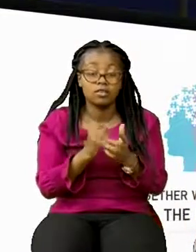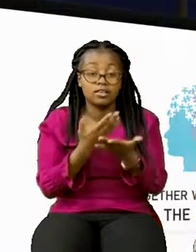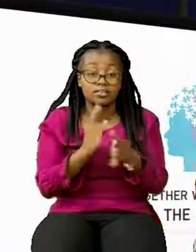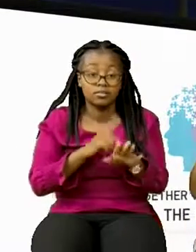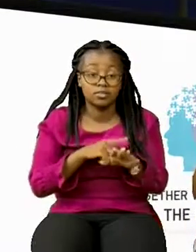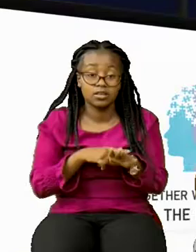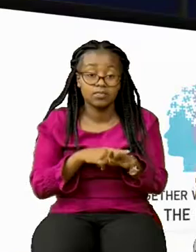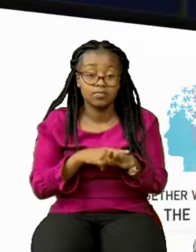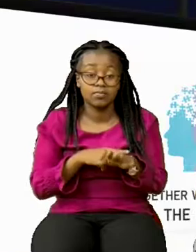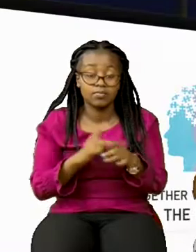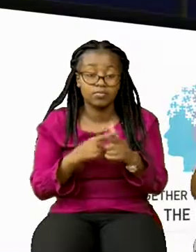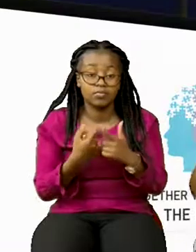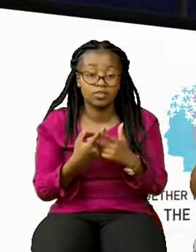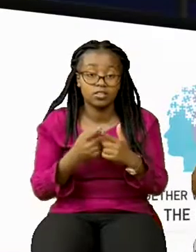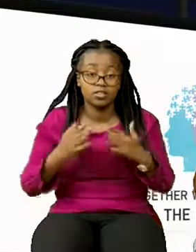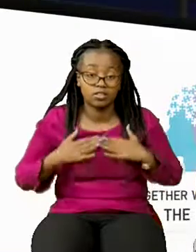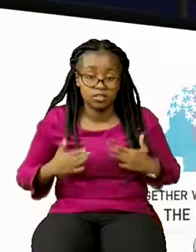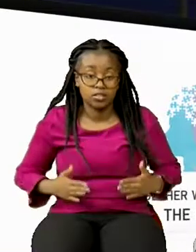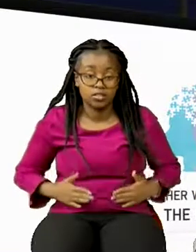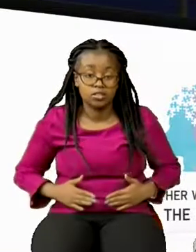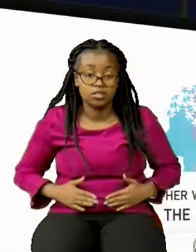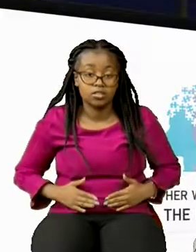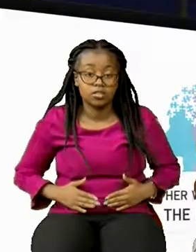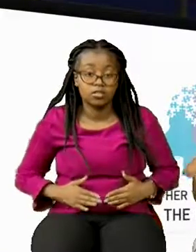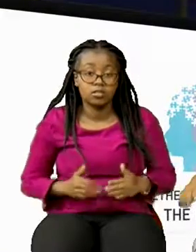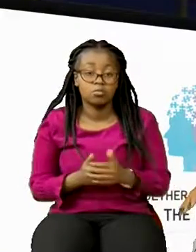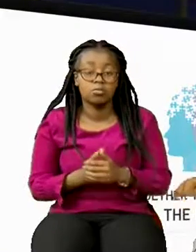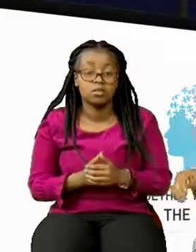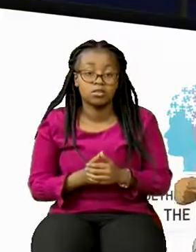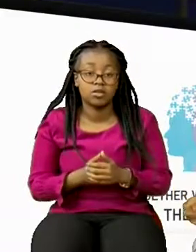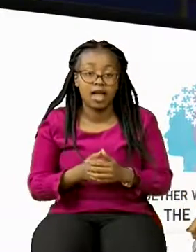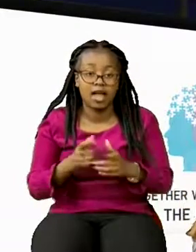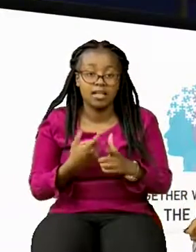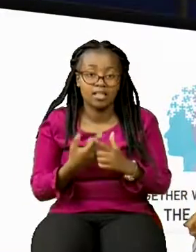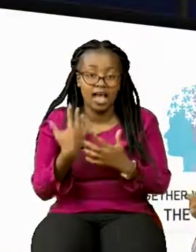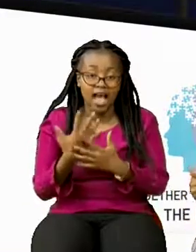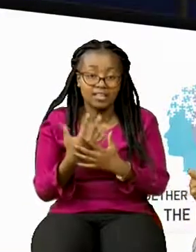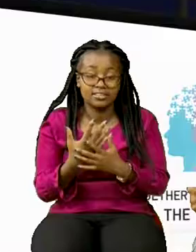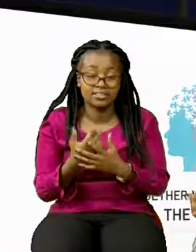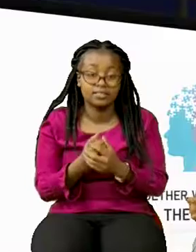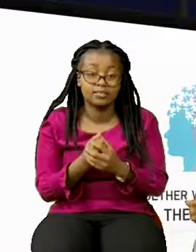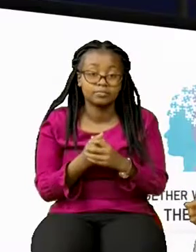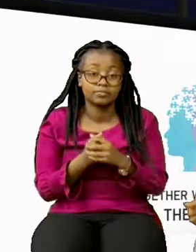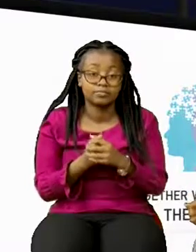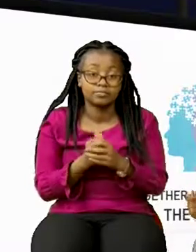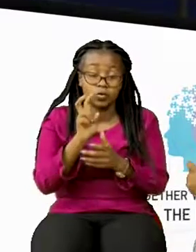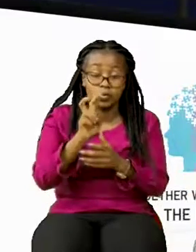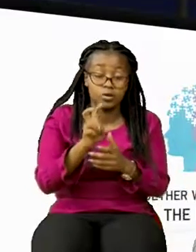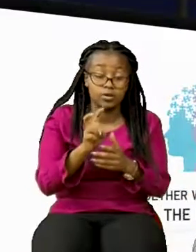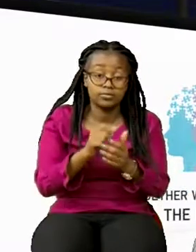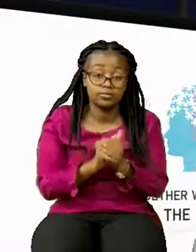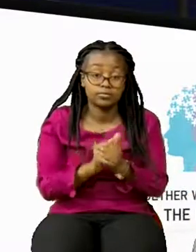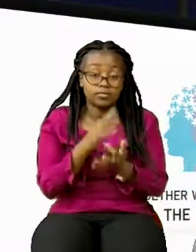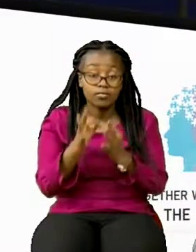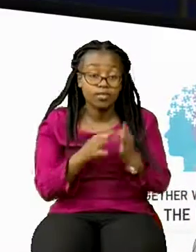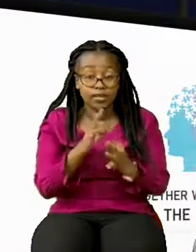the worse it gets, then you'll find now the body will start curling in, especially the toes and the hands. The other thing you watch out for, if